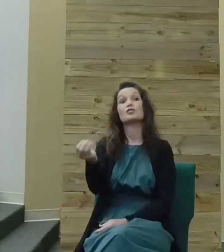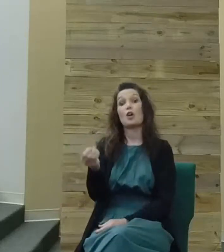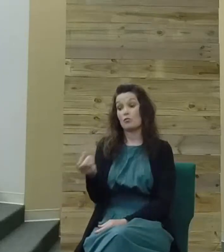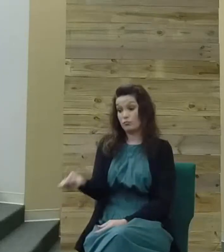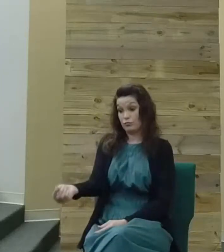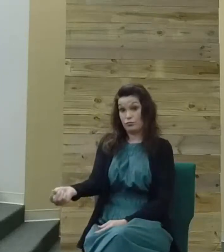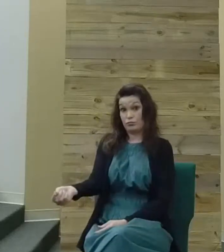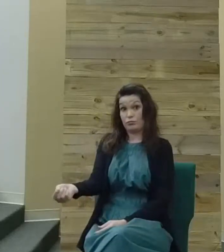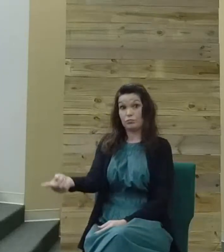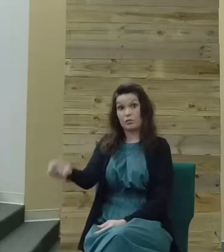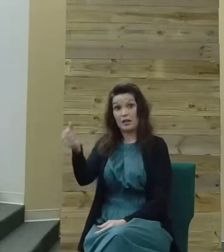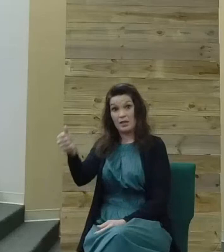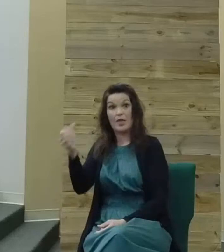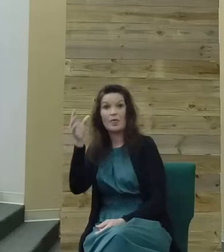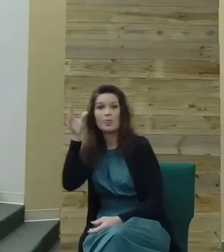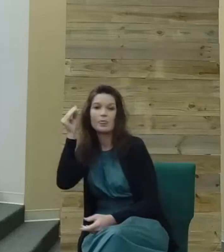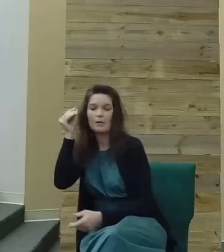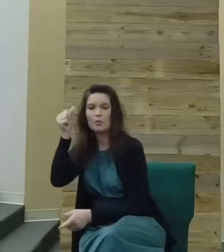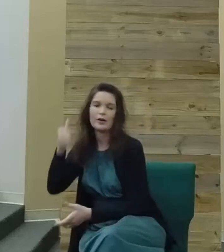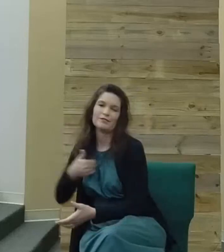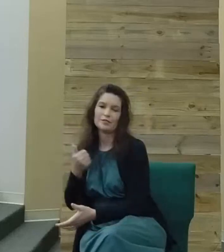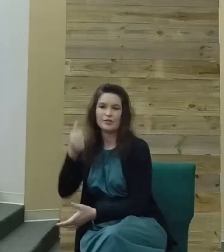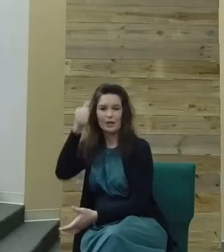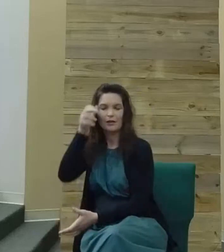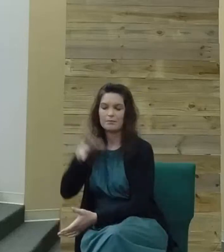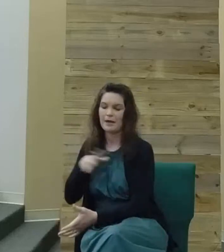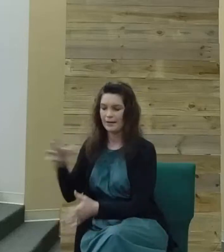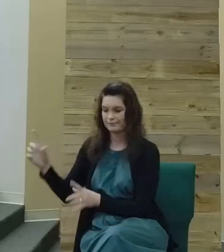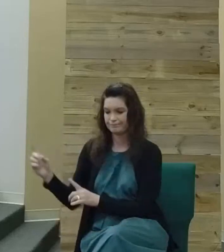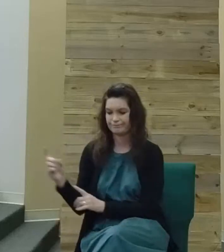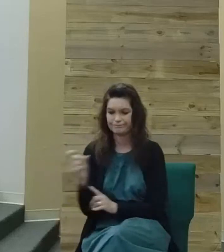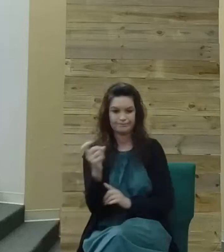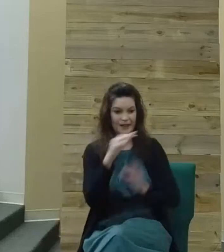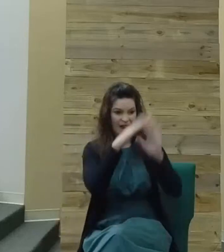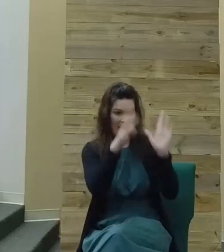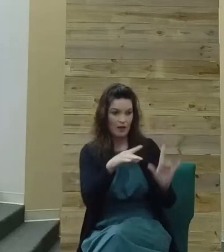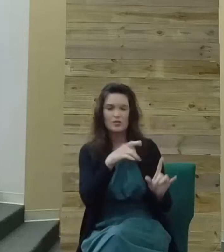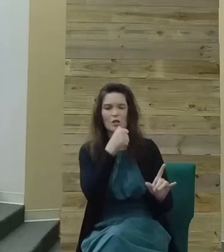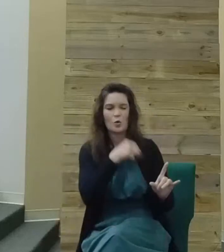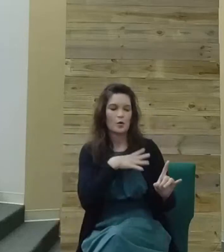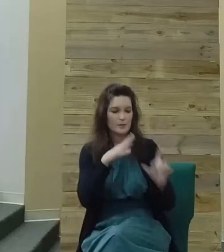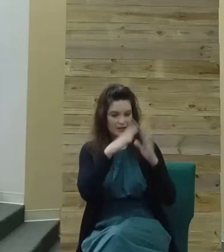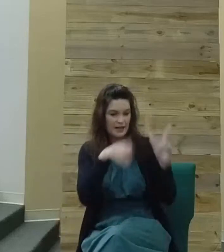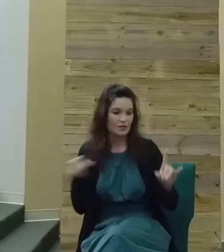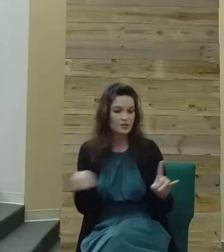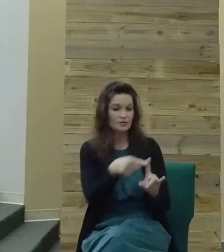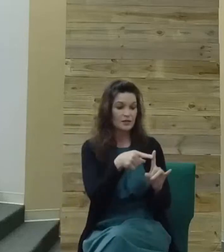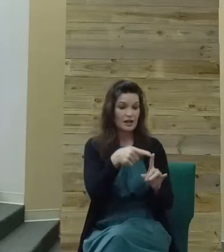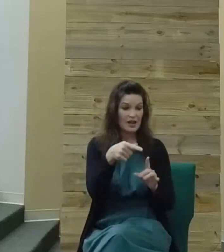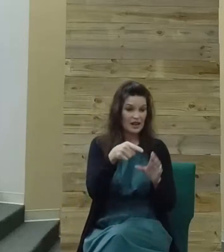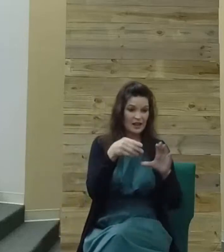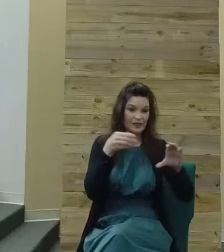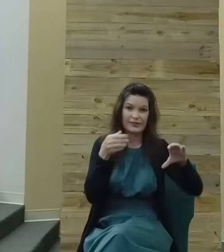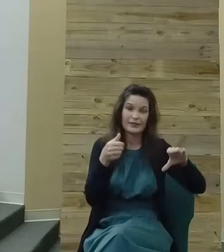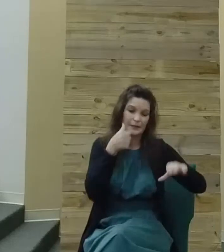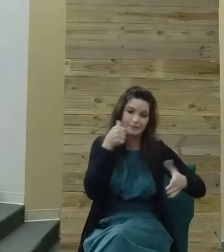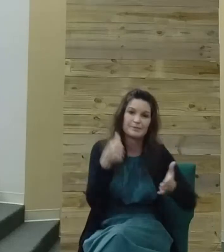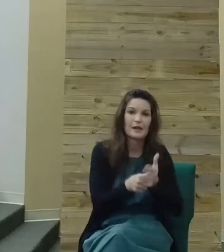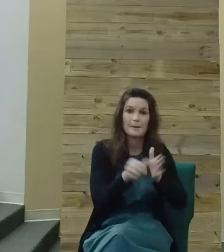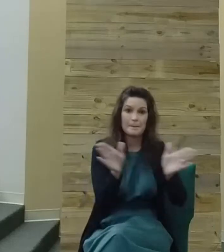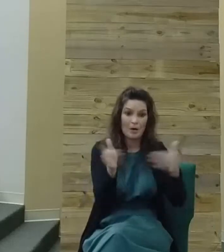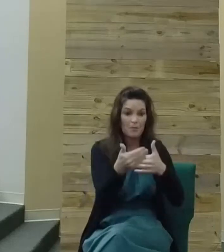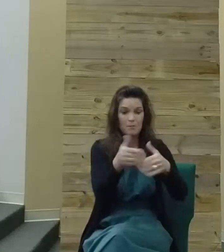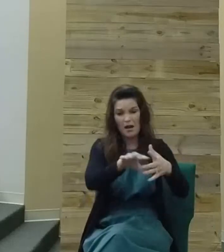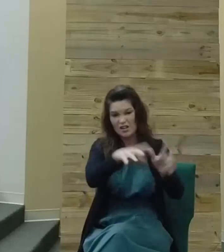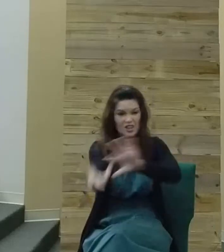he begins to go to her house, and it's in shambles on the outside. The fence is falling apart. The mailbox is turned over to the